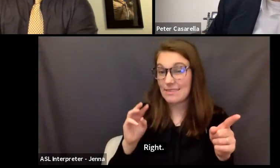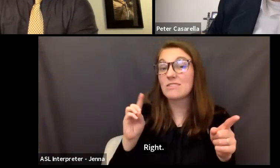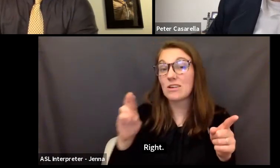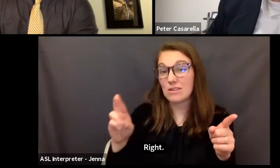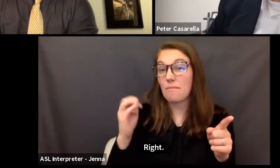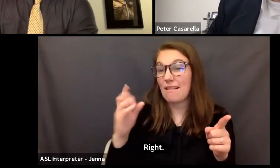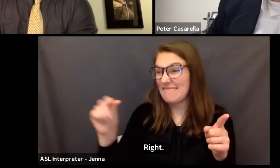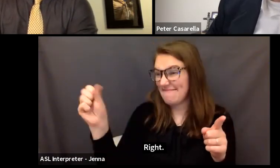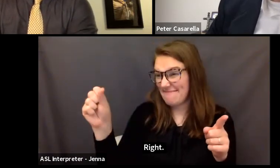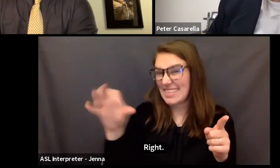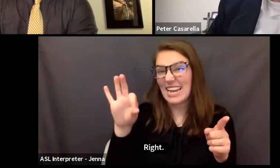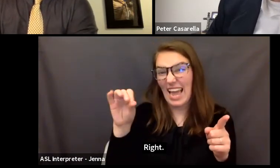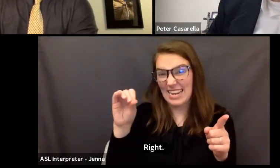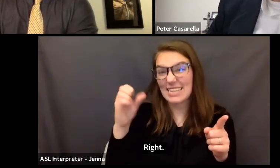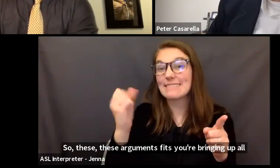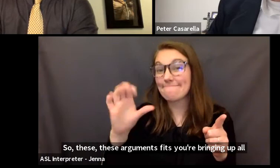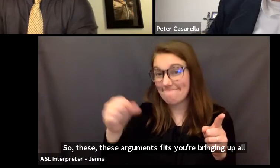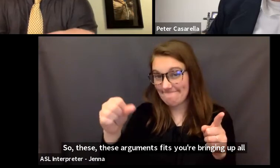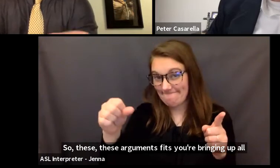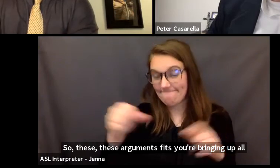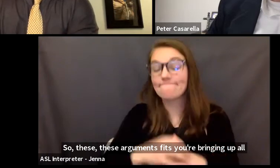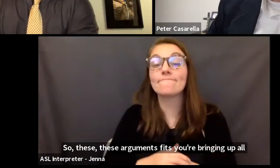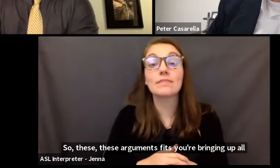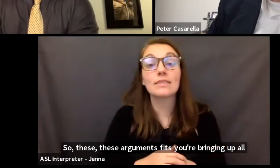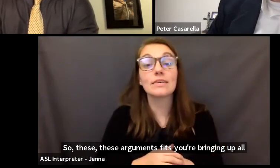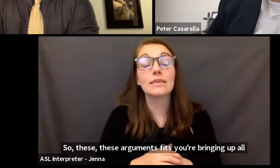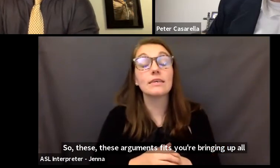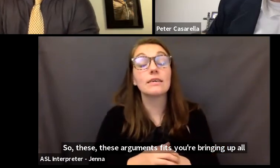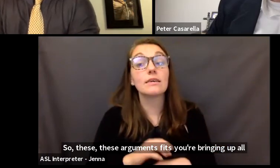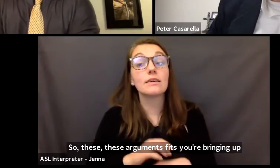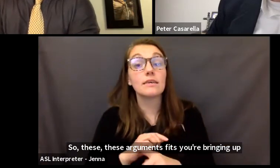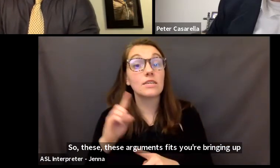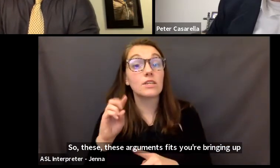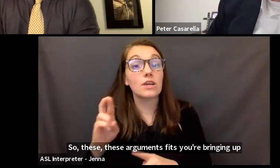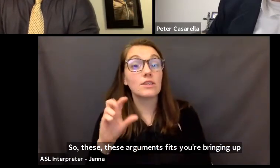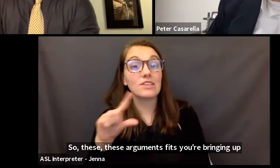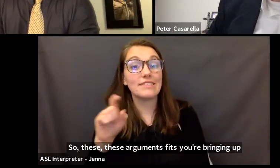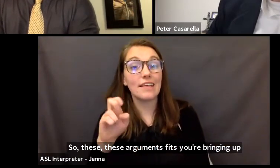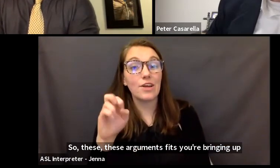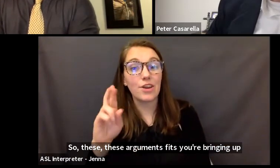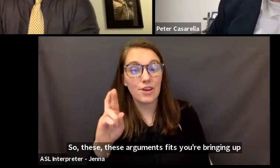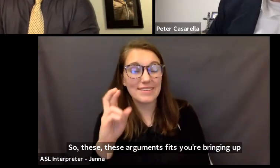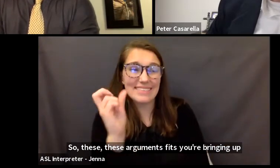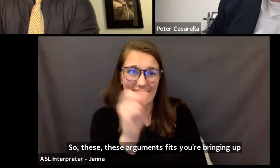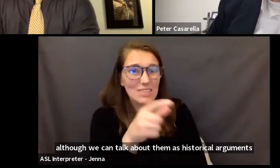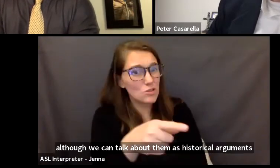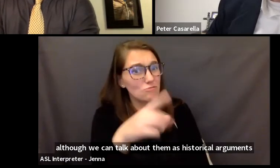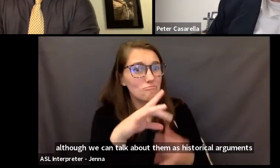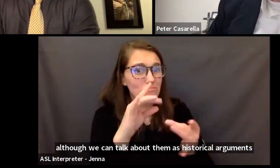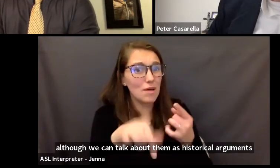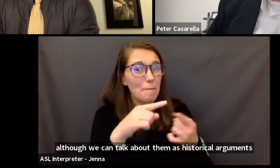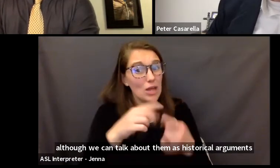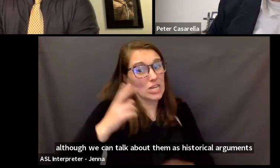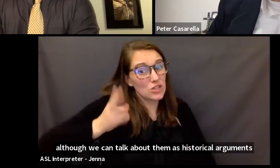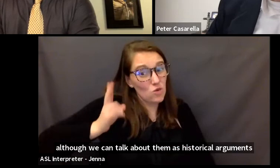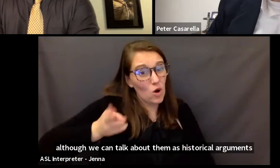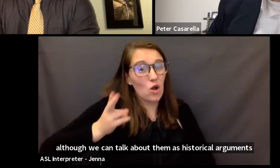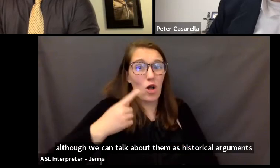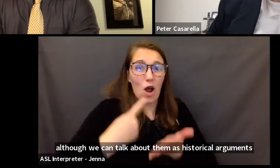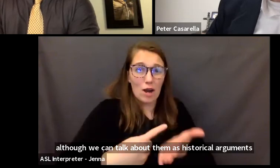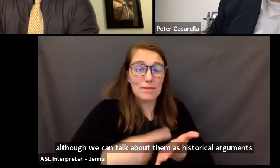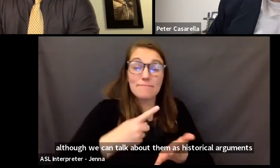These arguments that you're bringing up, although we can talk about them as historical arguments, they're contemporary problems.